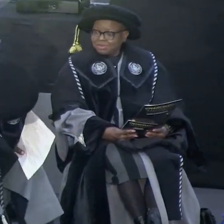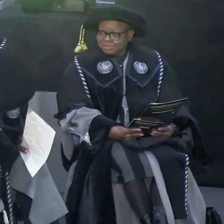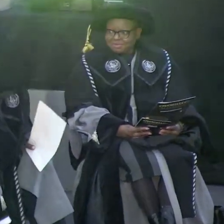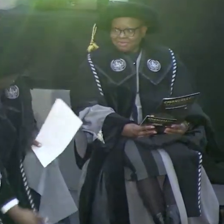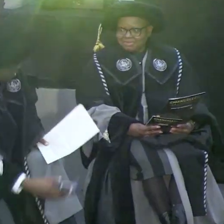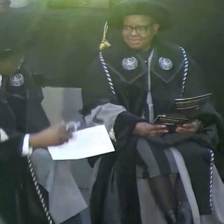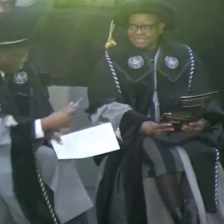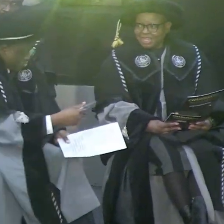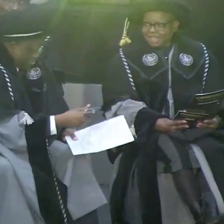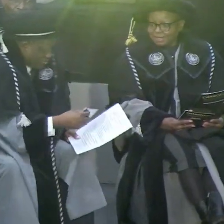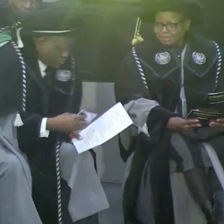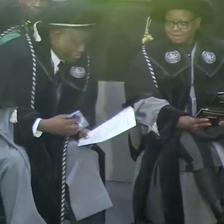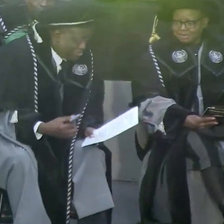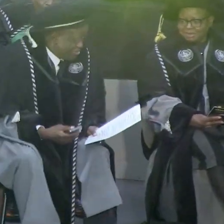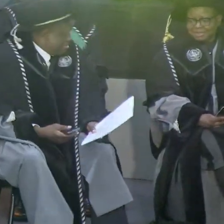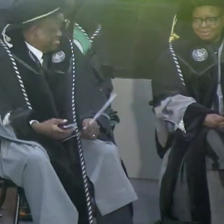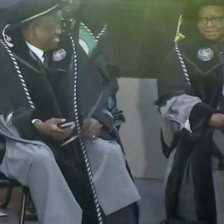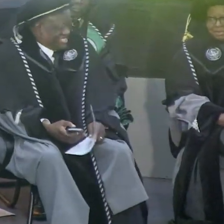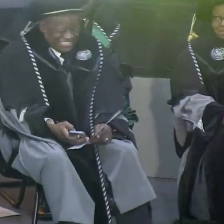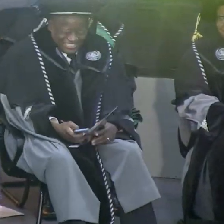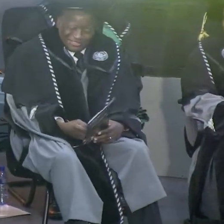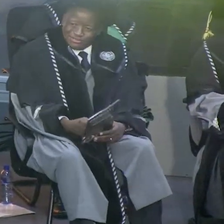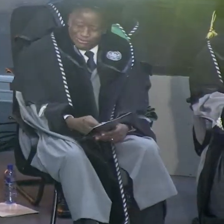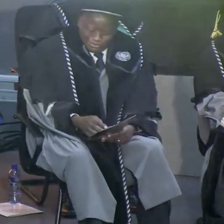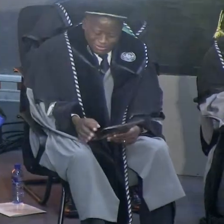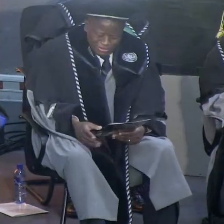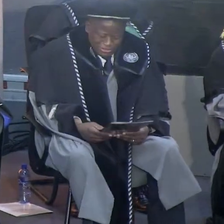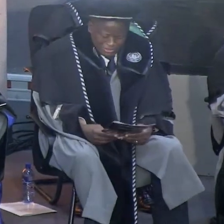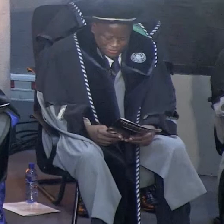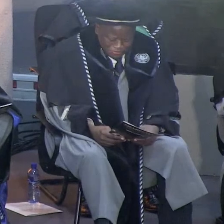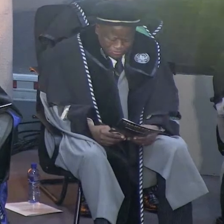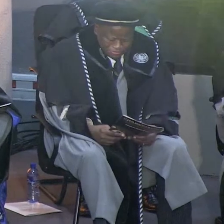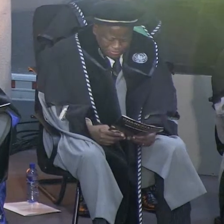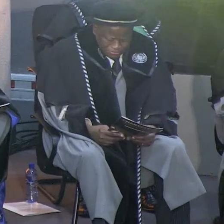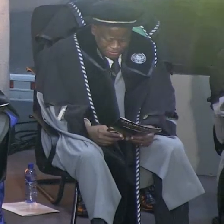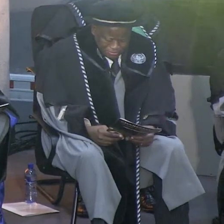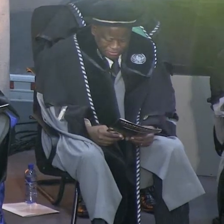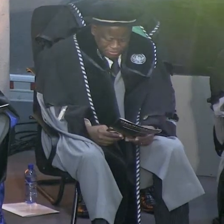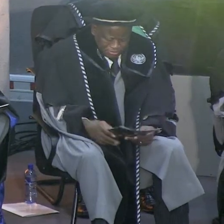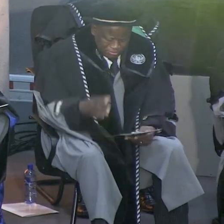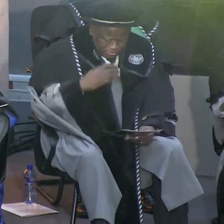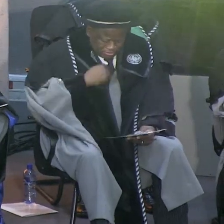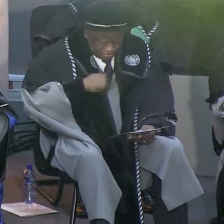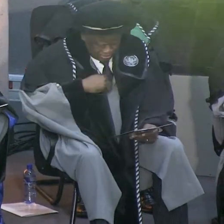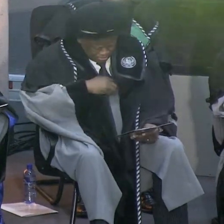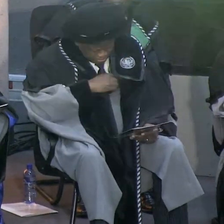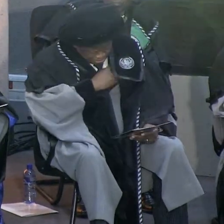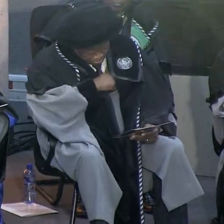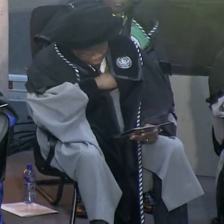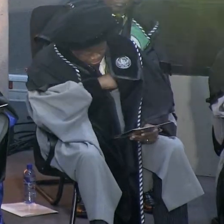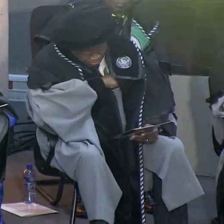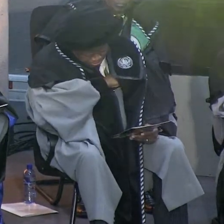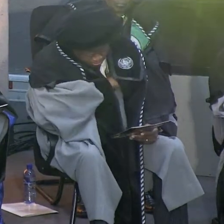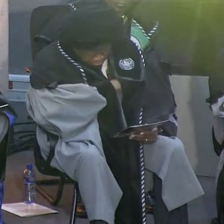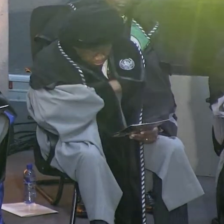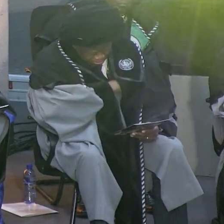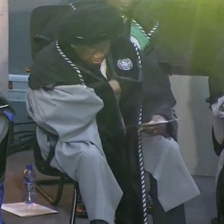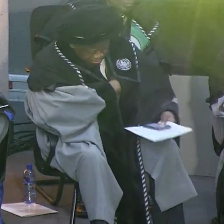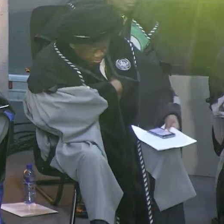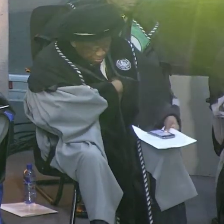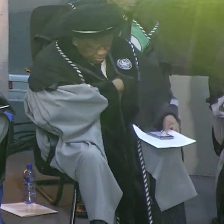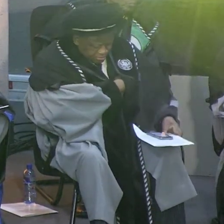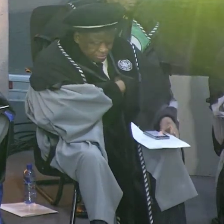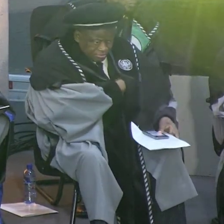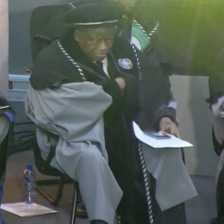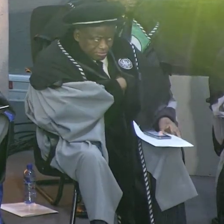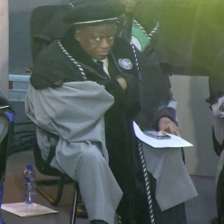Advocate Edward Lambani, the Registrar of University of Venda. Acknowledge Dr. Derek